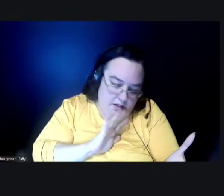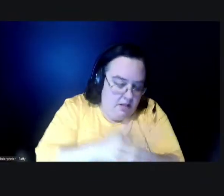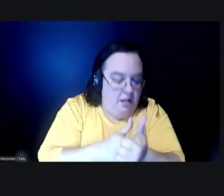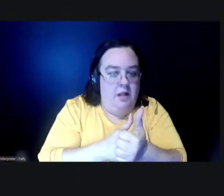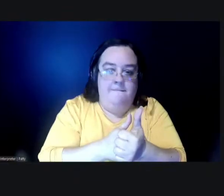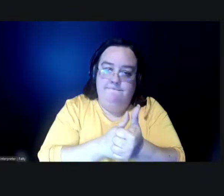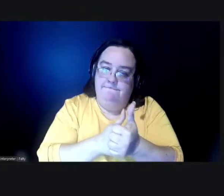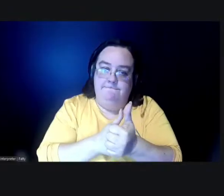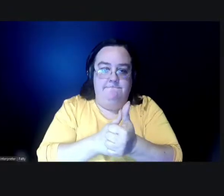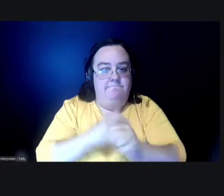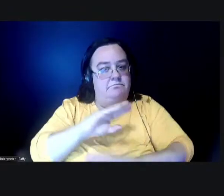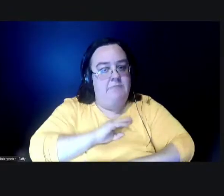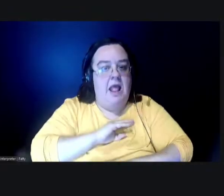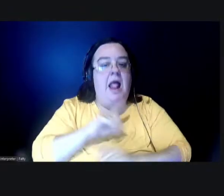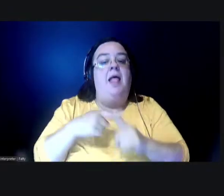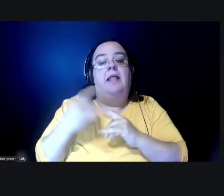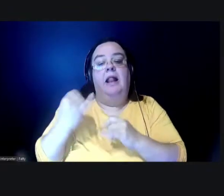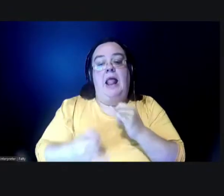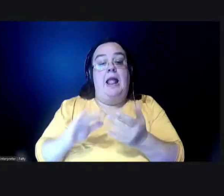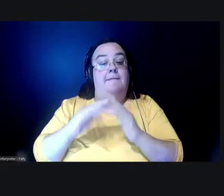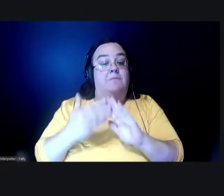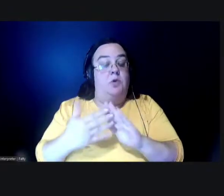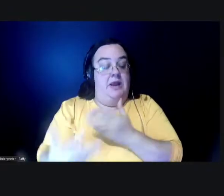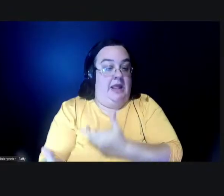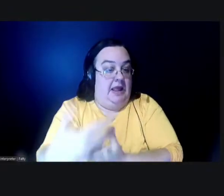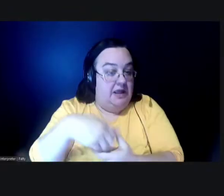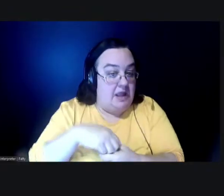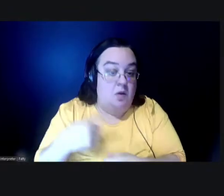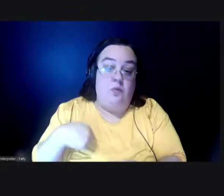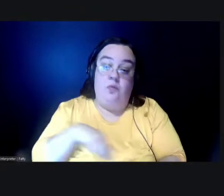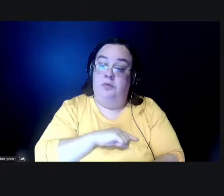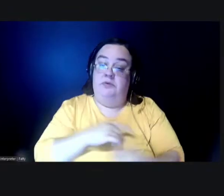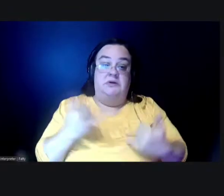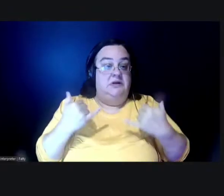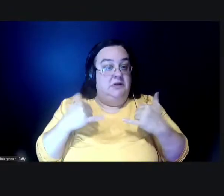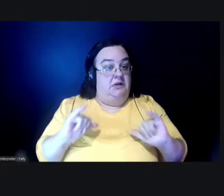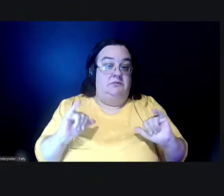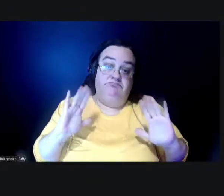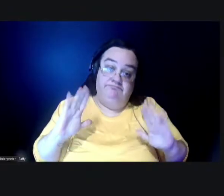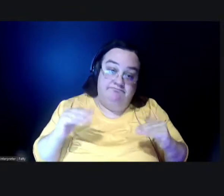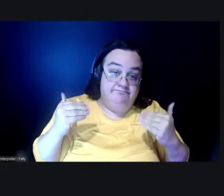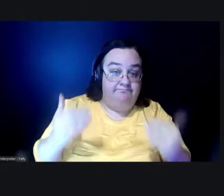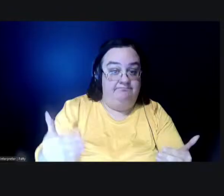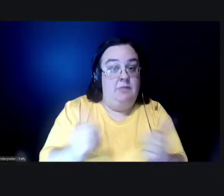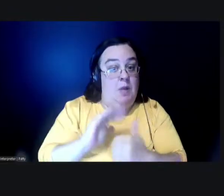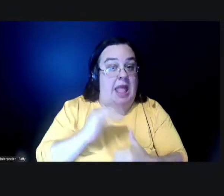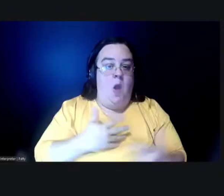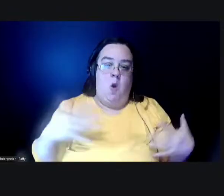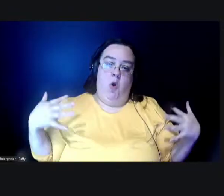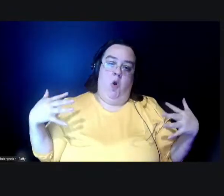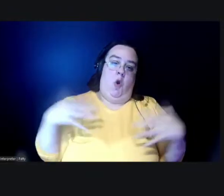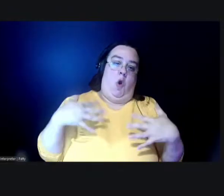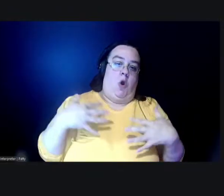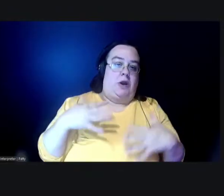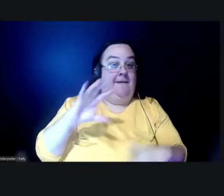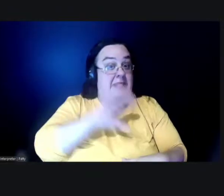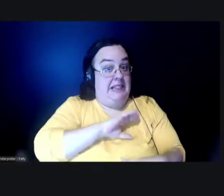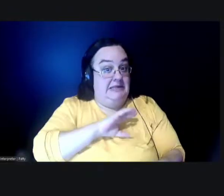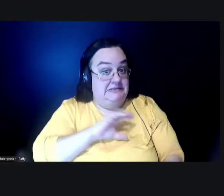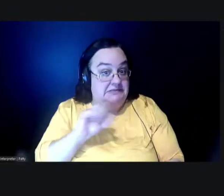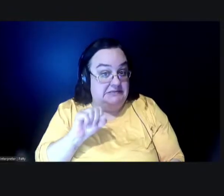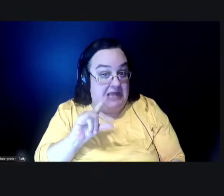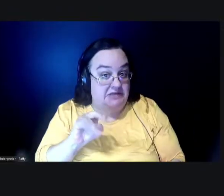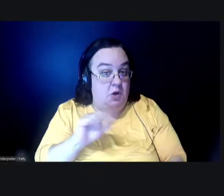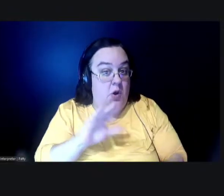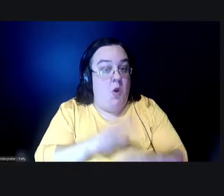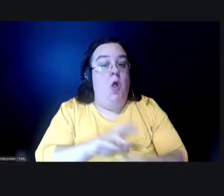then finally, community engagement. We're still moving forward with our haunted police station on the 30th